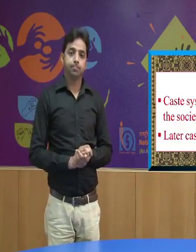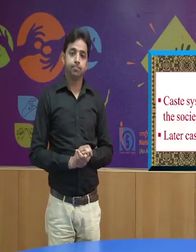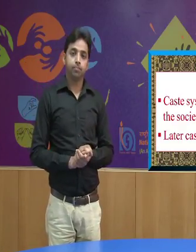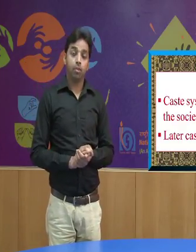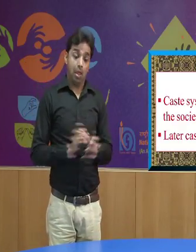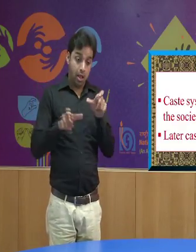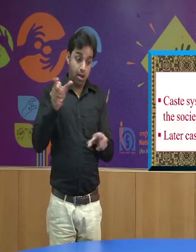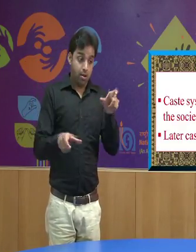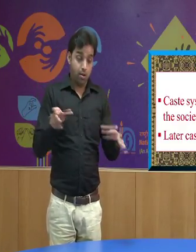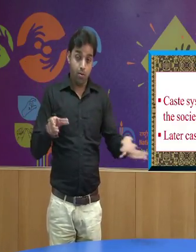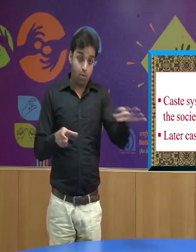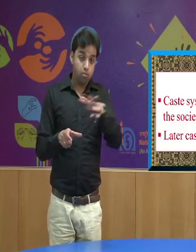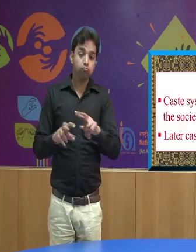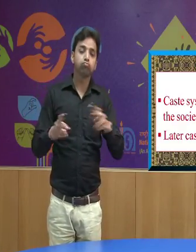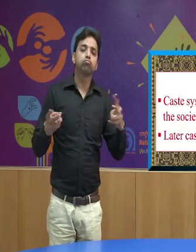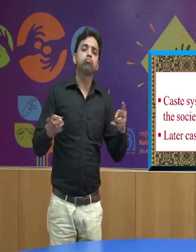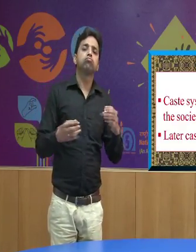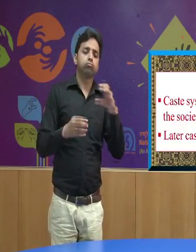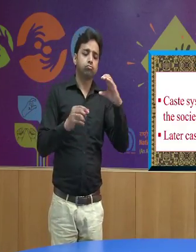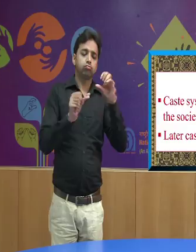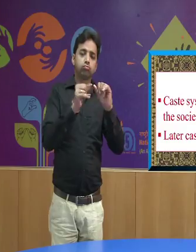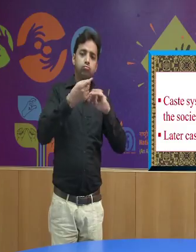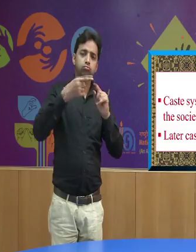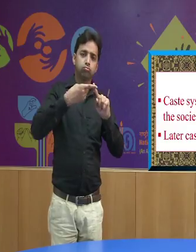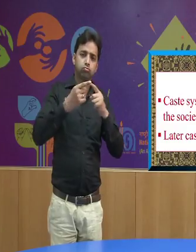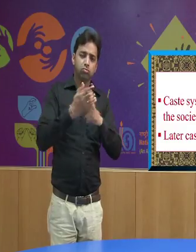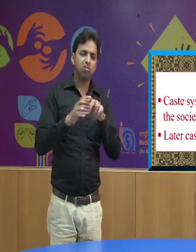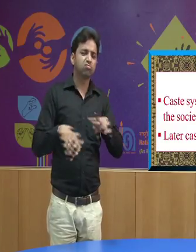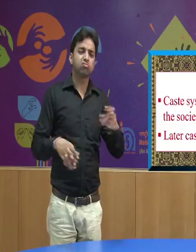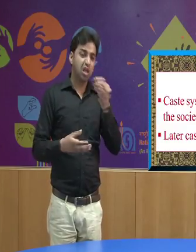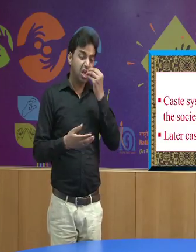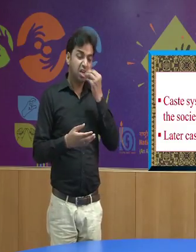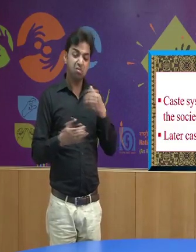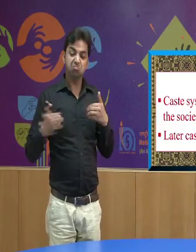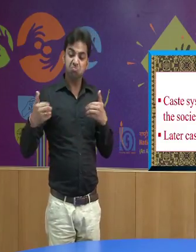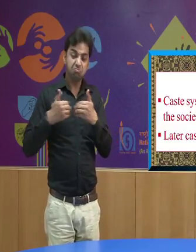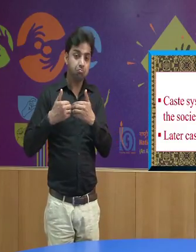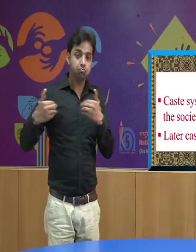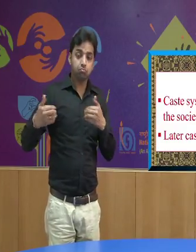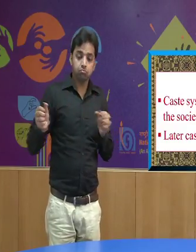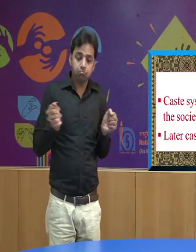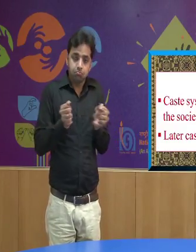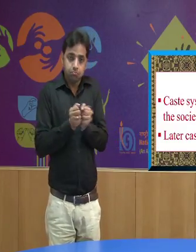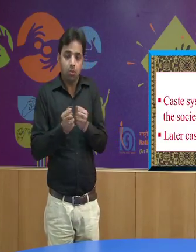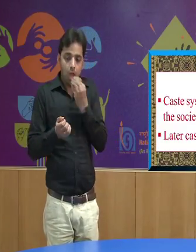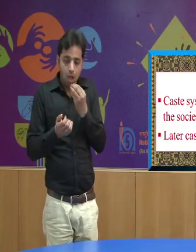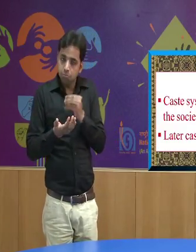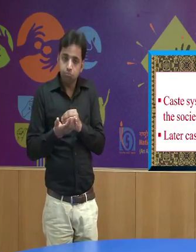People of different castes could not eat and live together, and marriages also